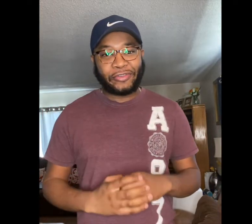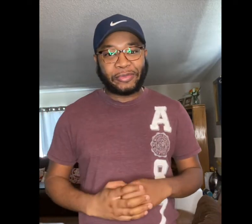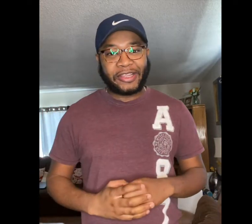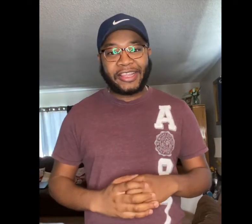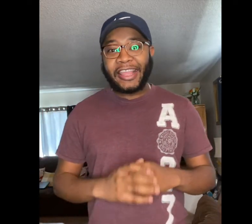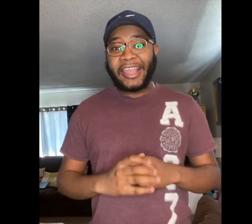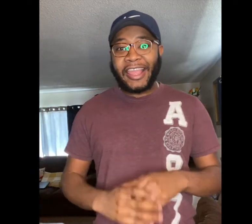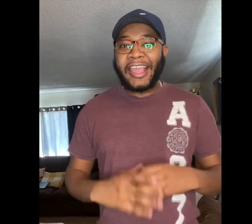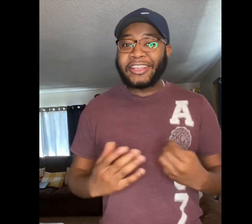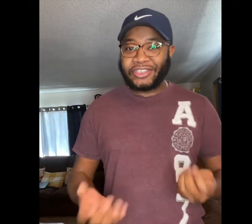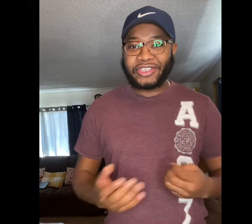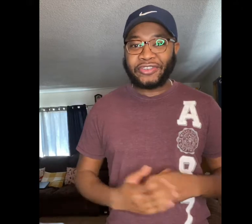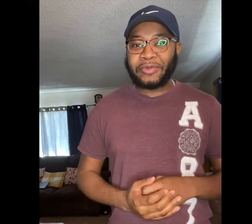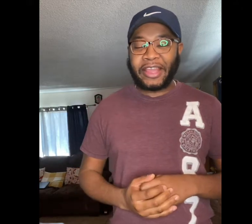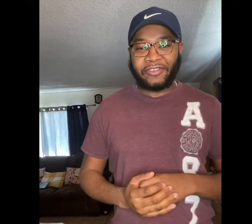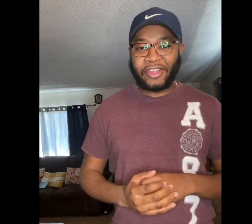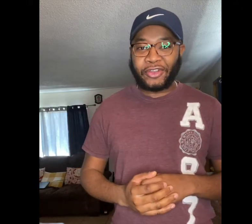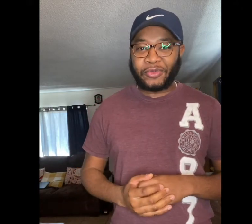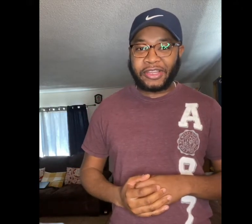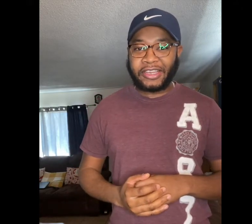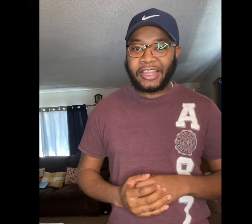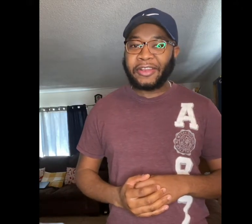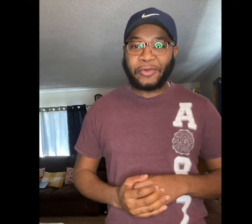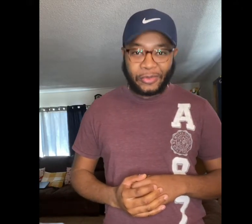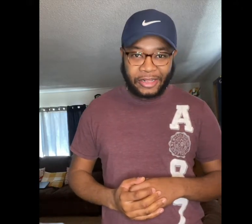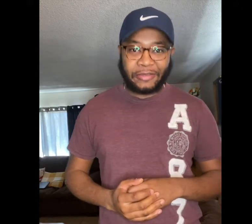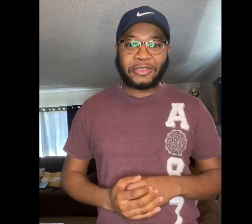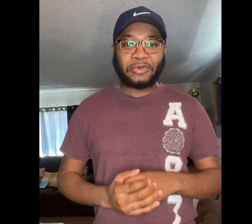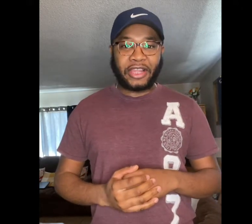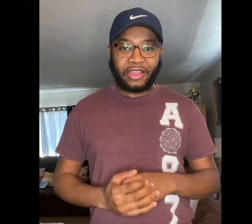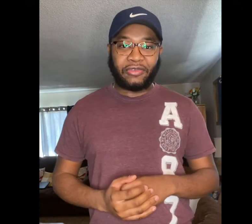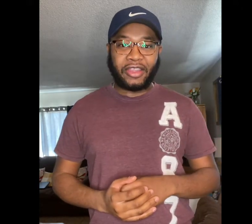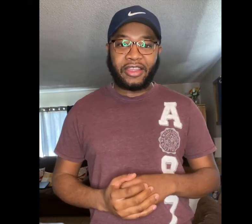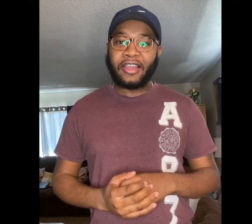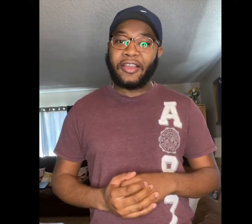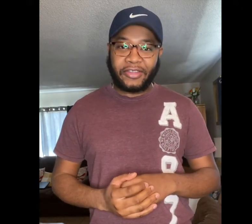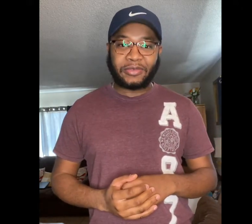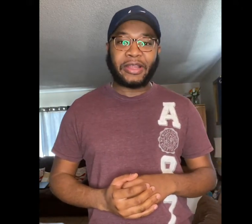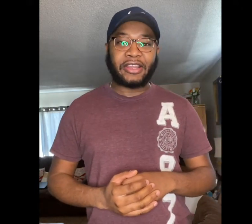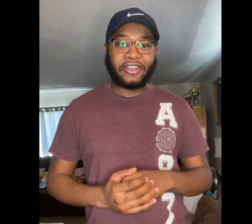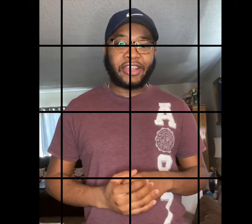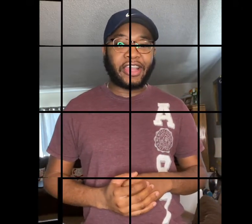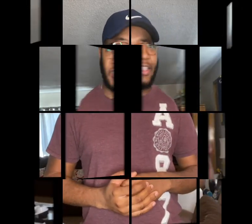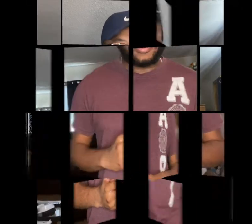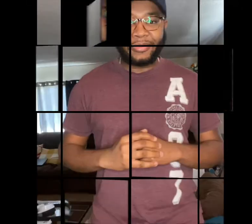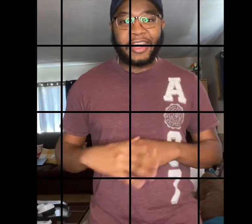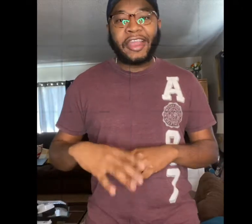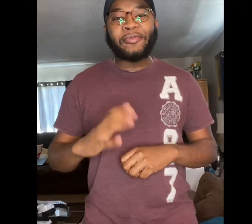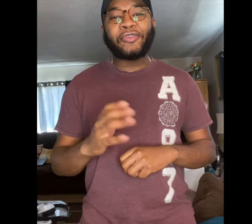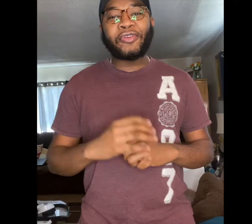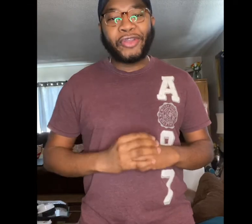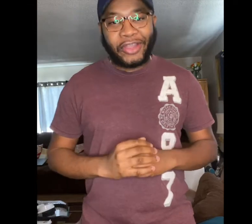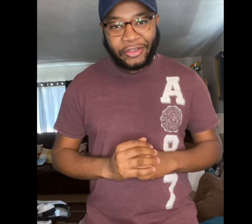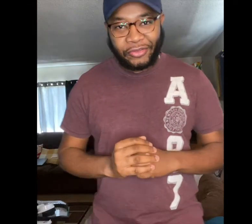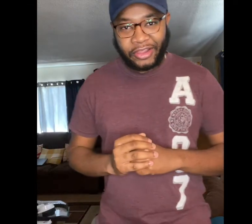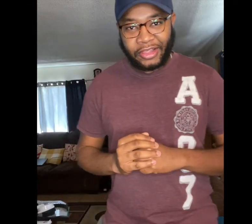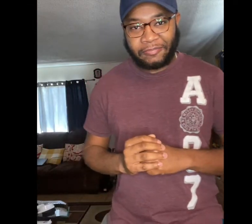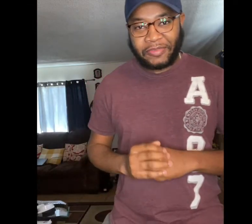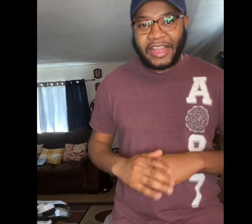me. Trust you've been having a good one, and welcome to week 3 of expanded learning activity. Before we go any further,